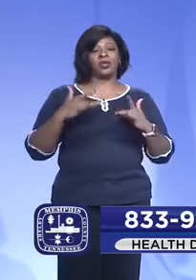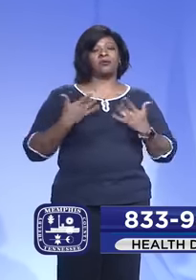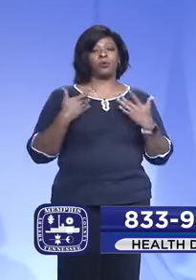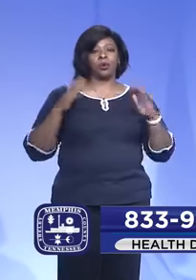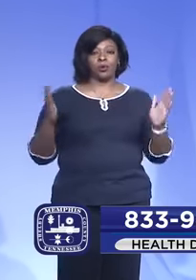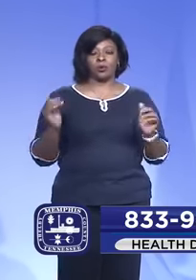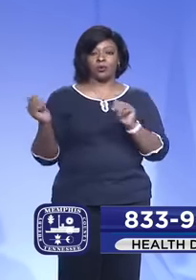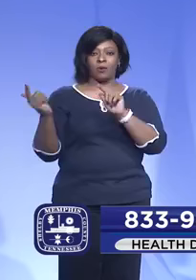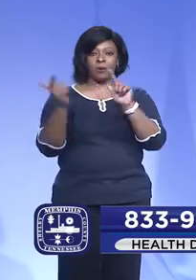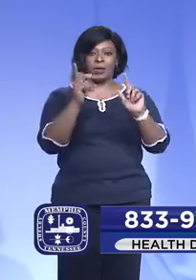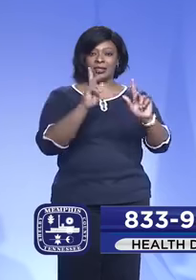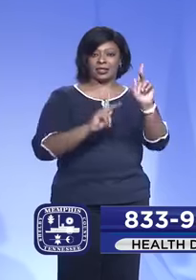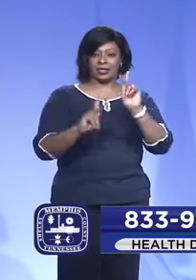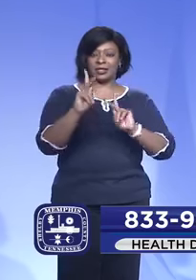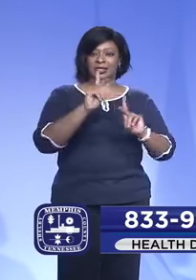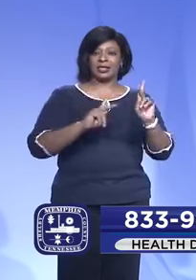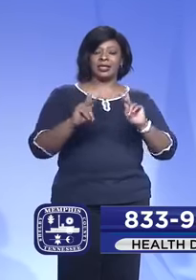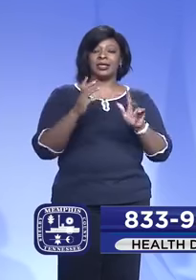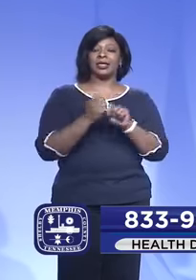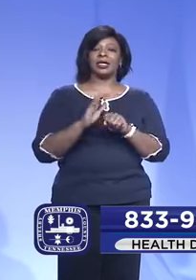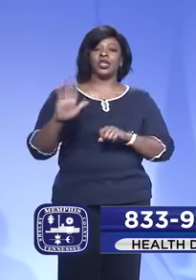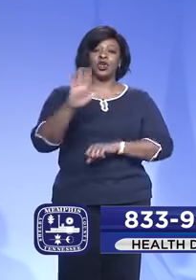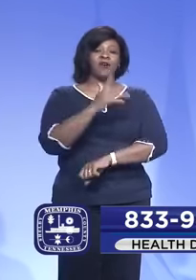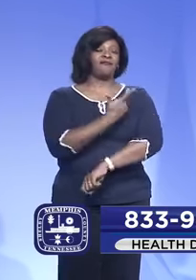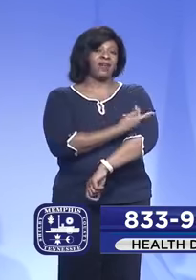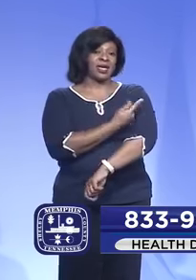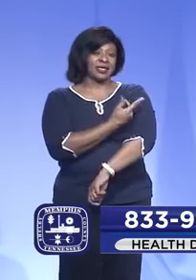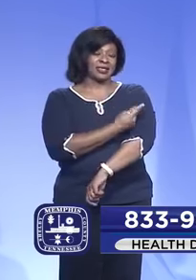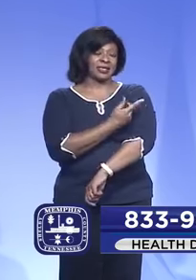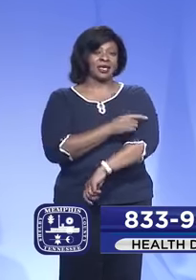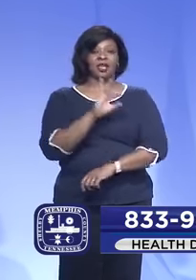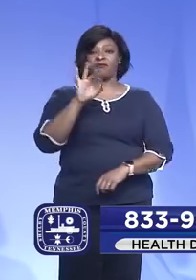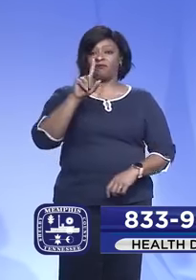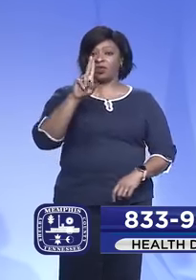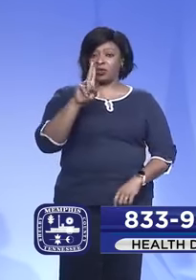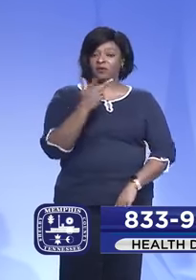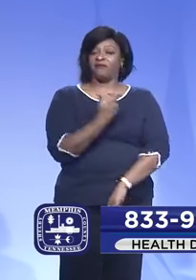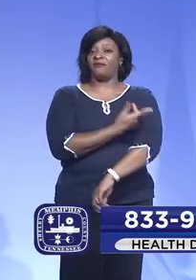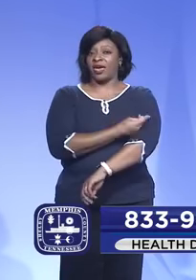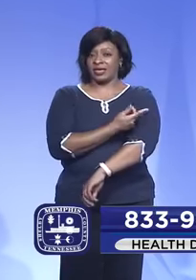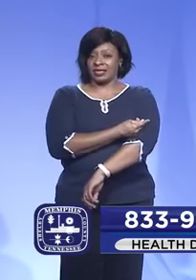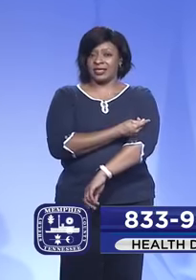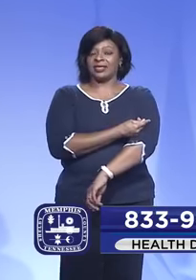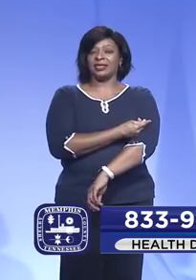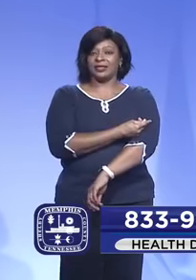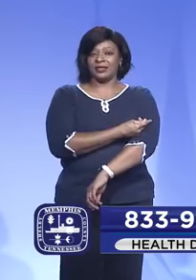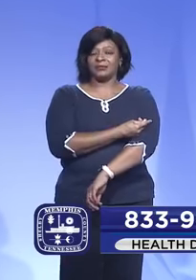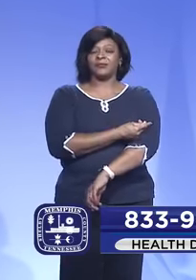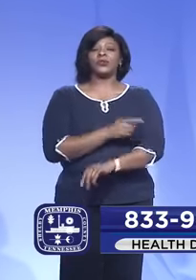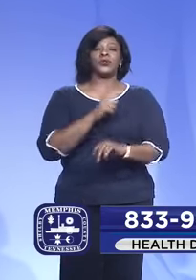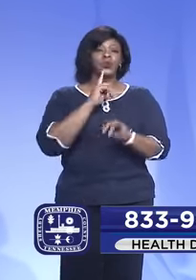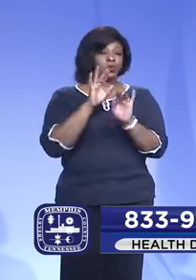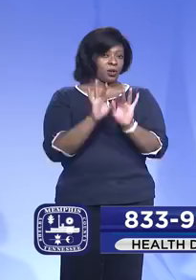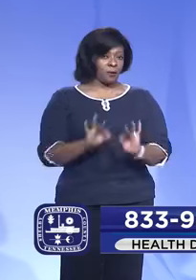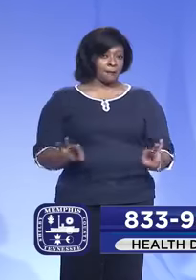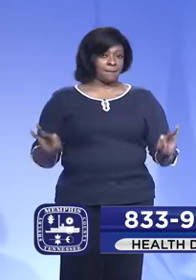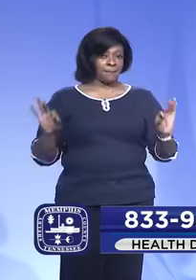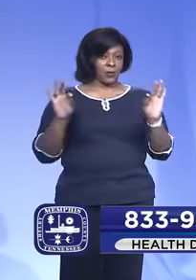all citizens to get their vaccine. The flu vaccinations is very